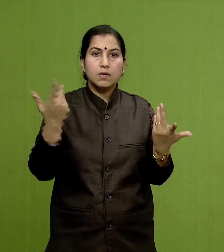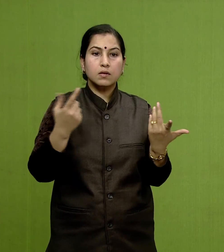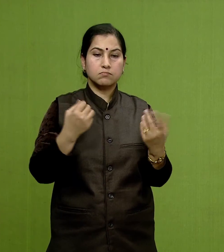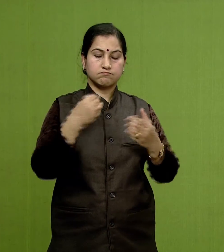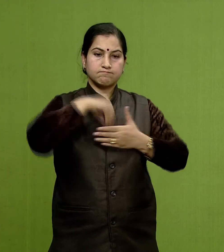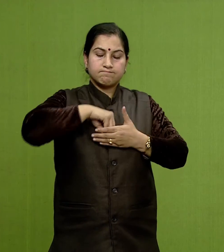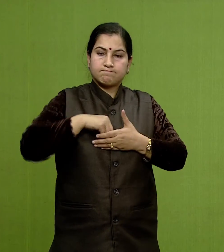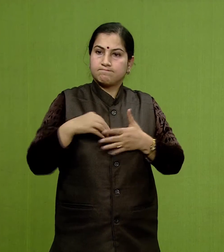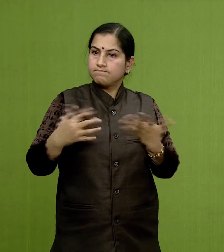potential.